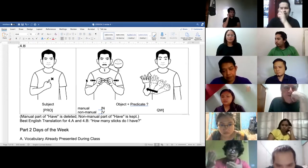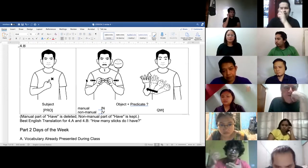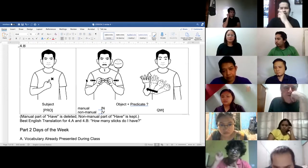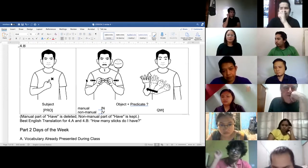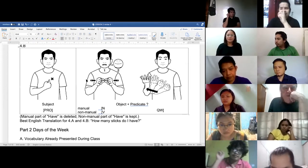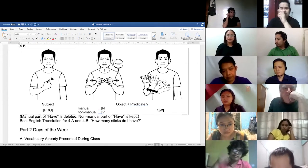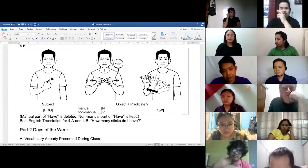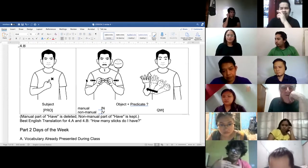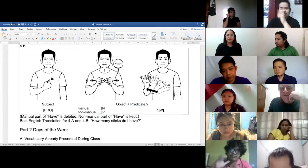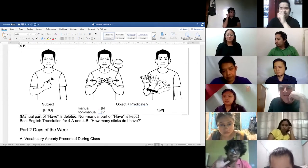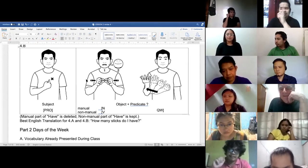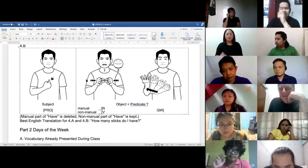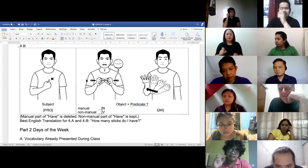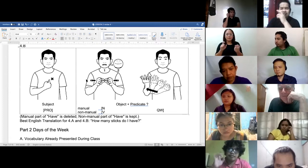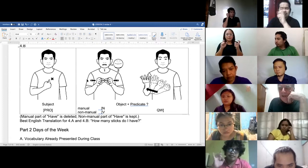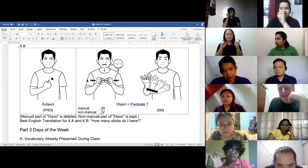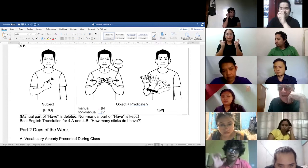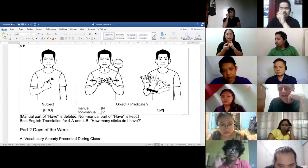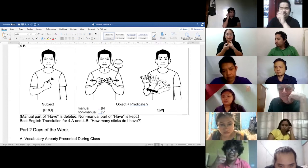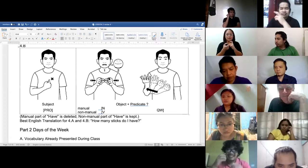changing the parenthesis to a bracket.